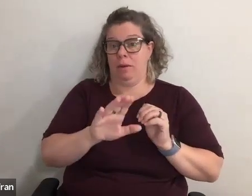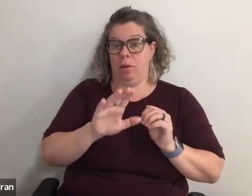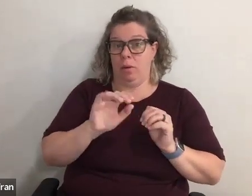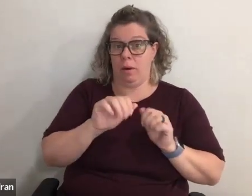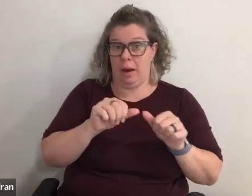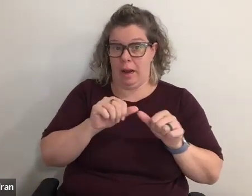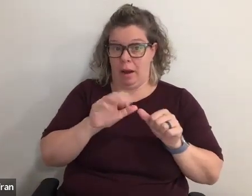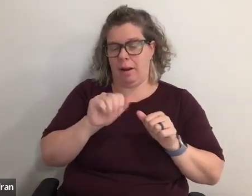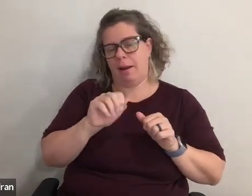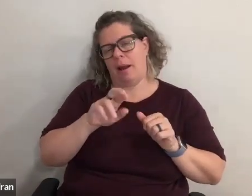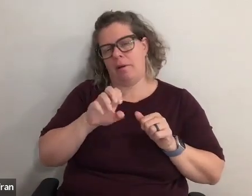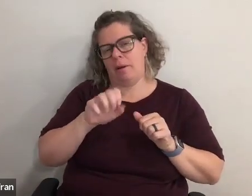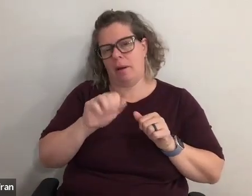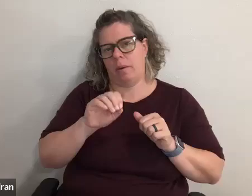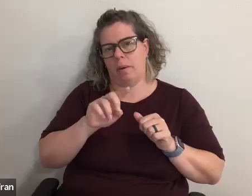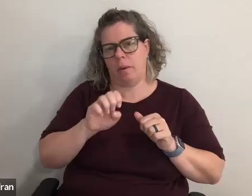986.